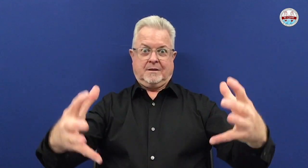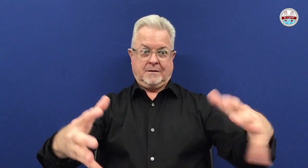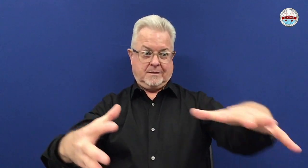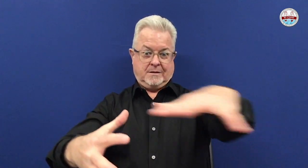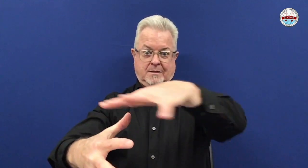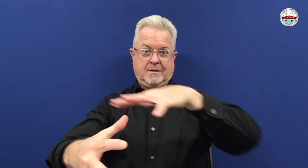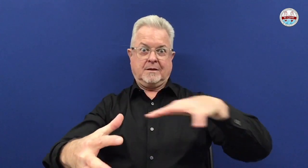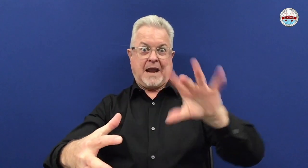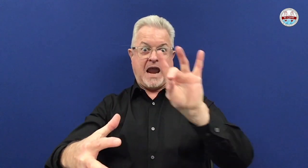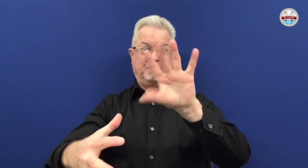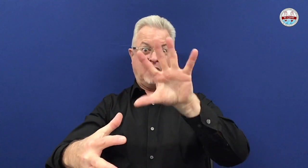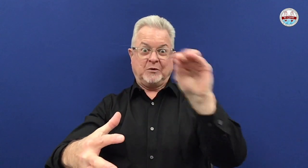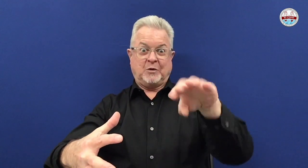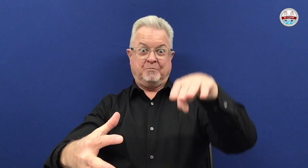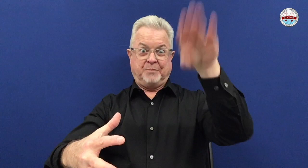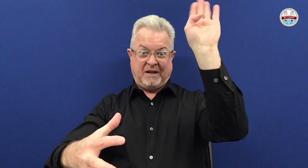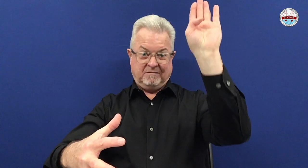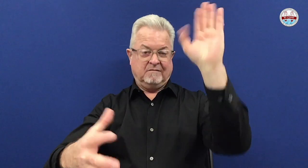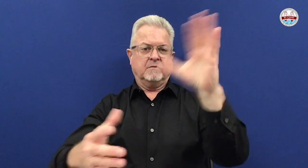immunity is one way to secure that.